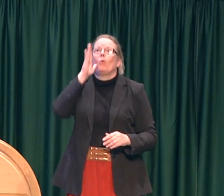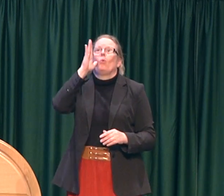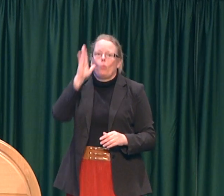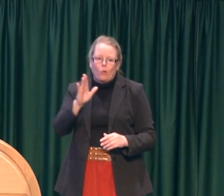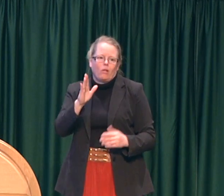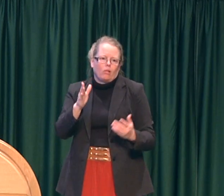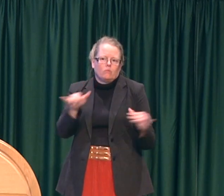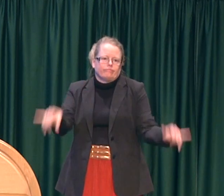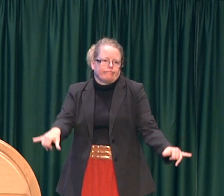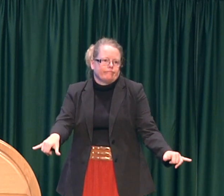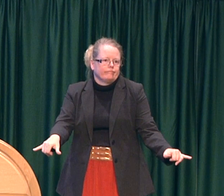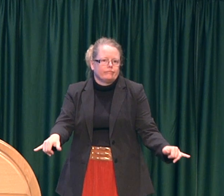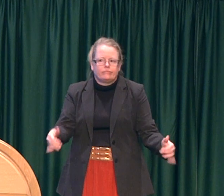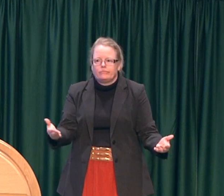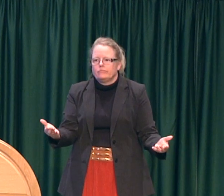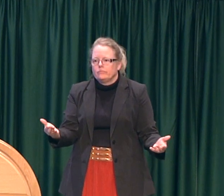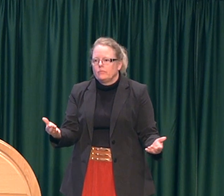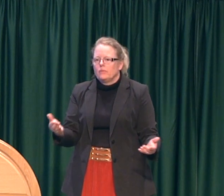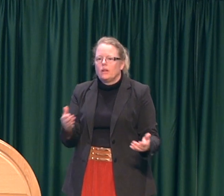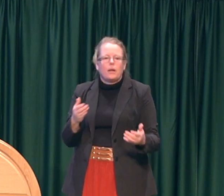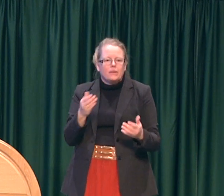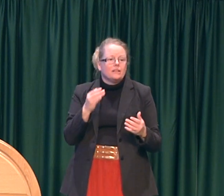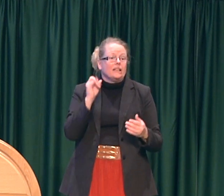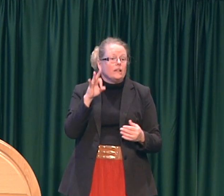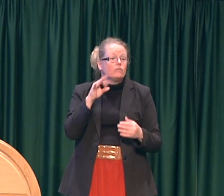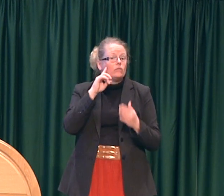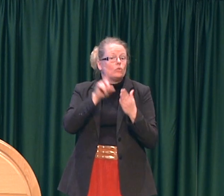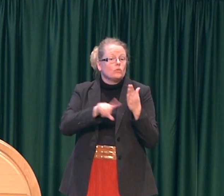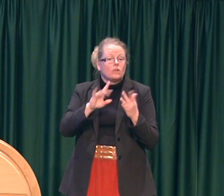We knew that clearly VRI was here to stay.